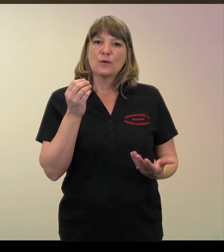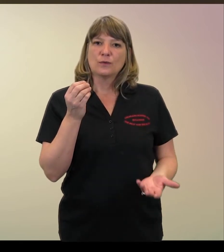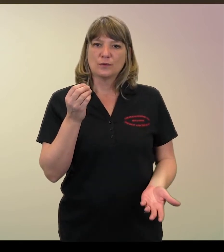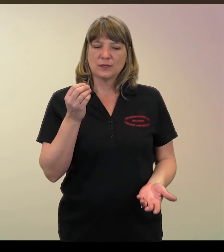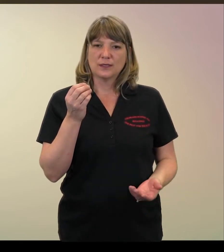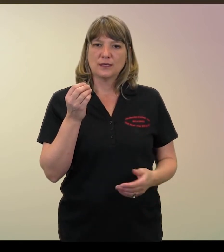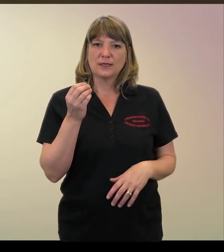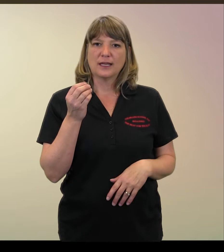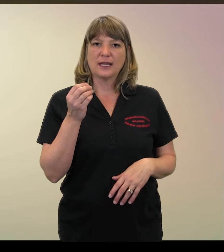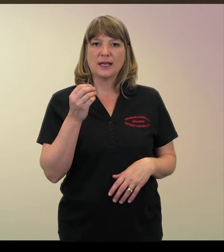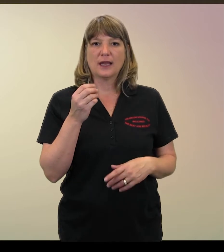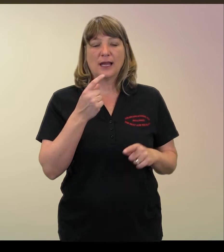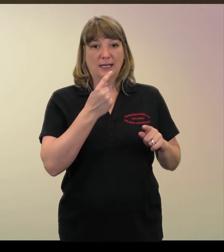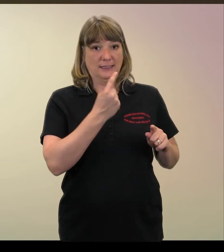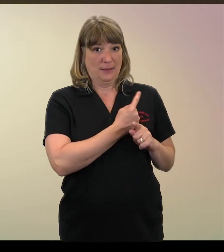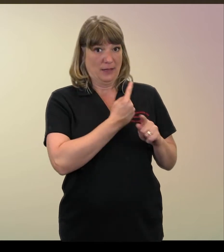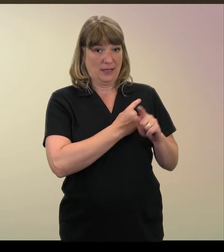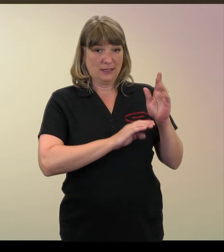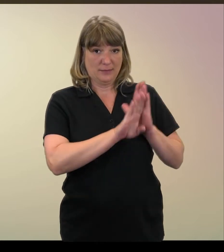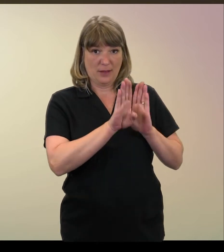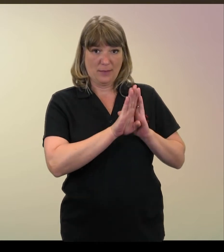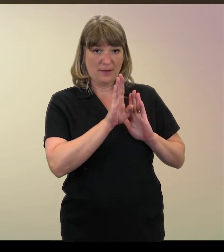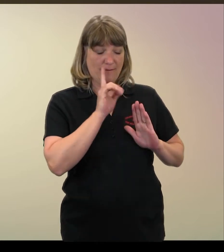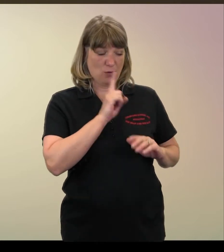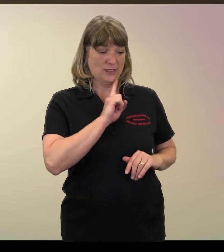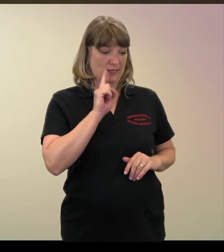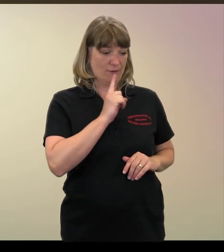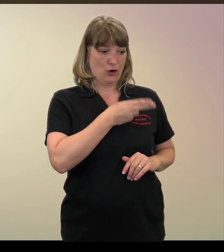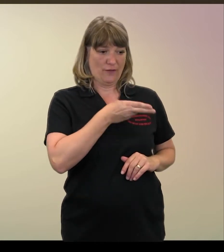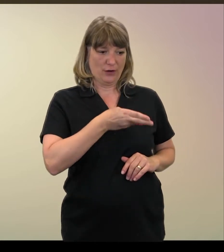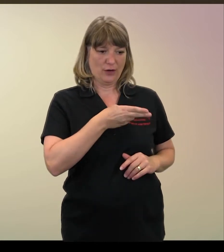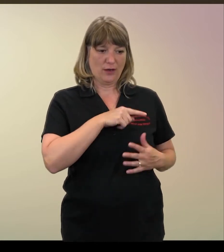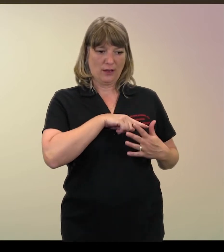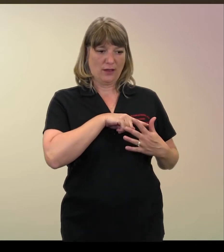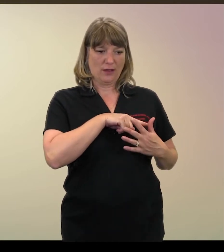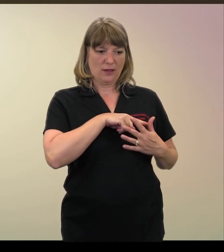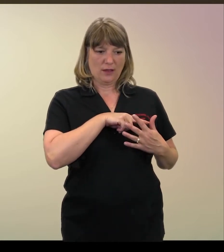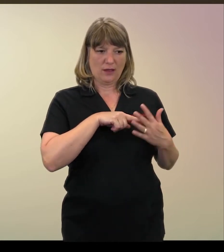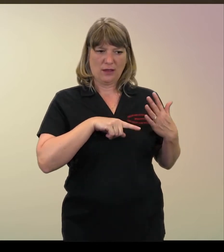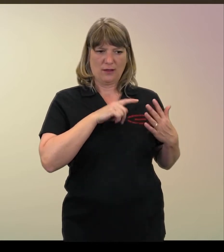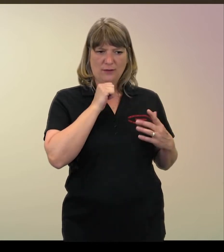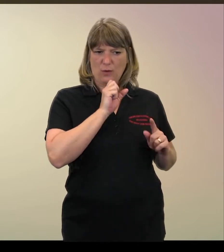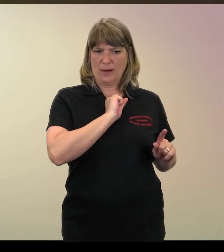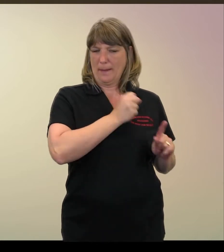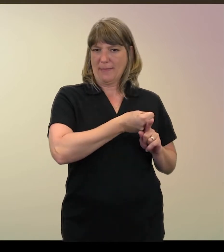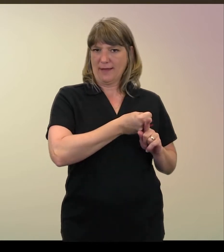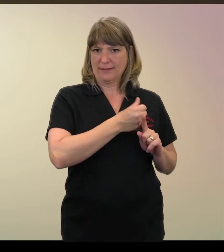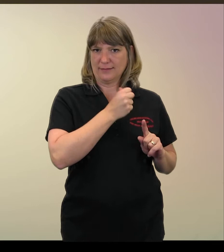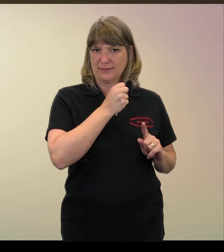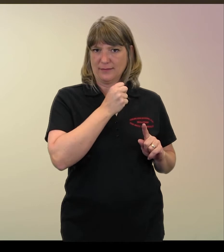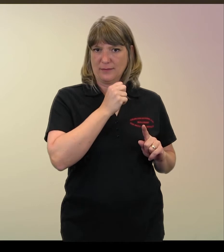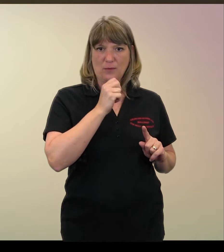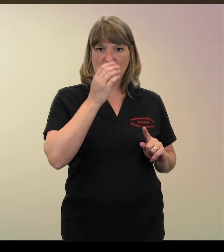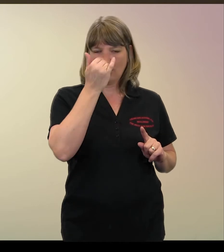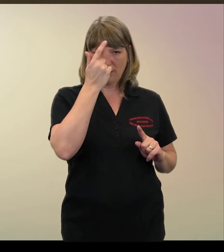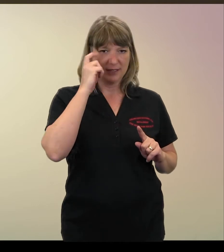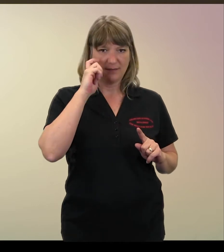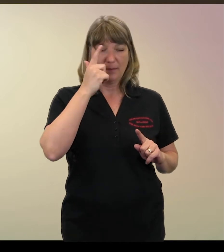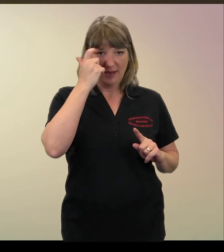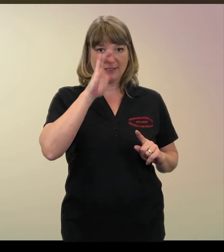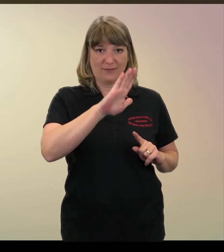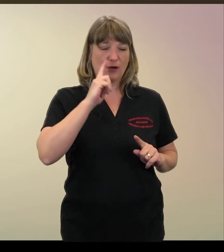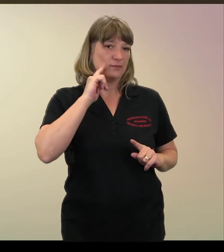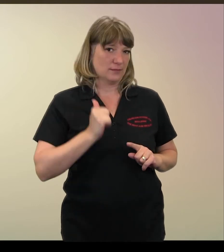so in typical development for children who are deaf and hard of hearing, those things are not really impacted by their